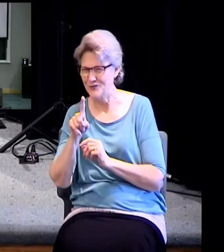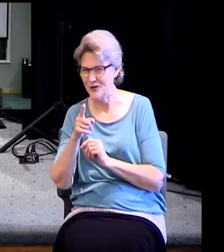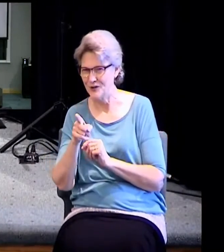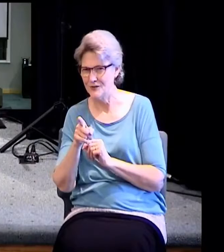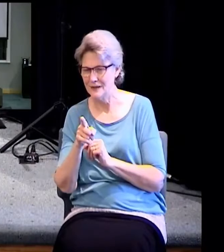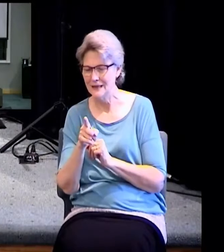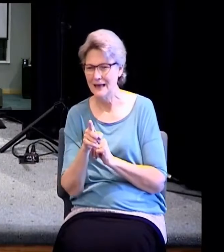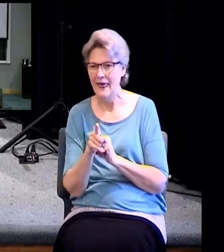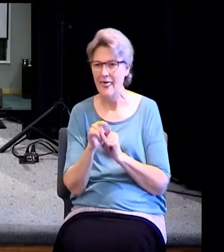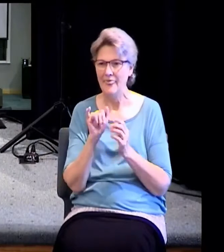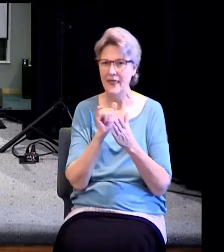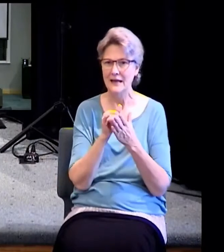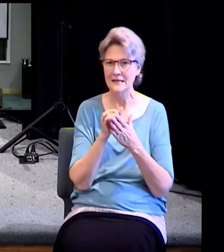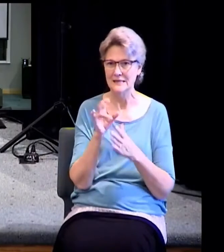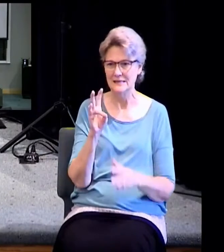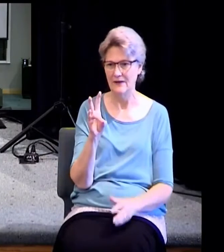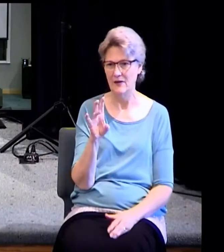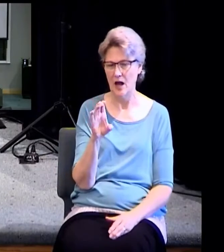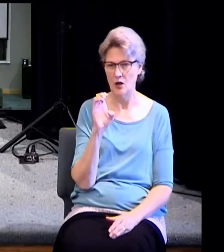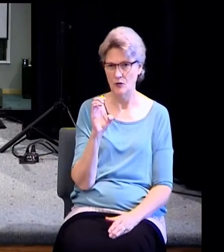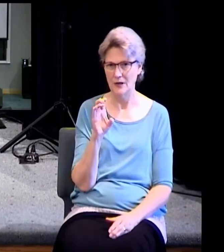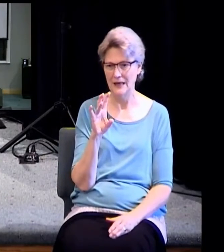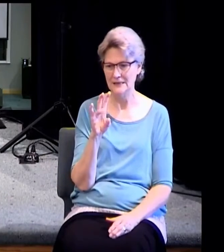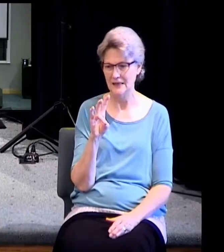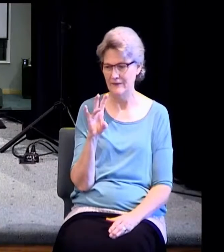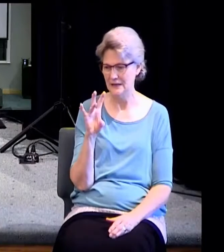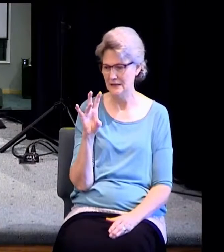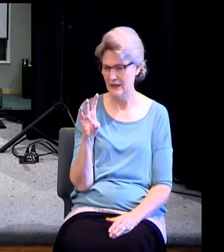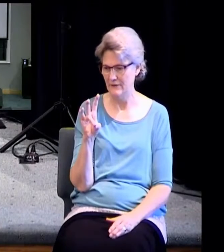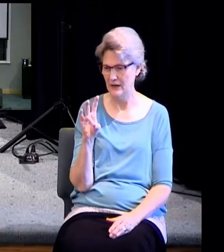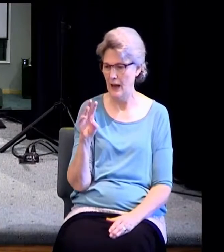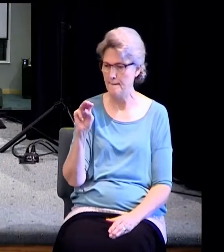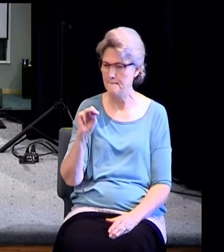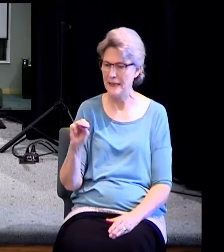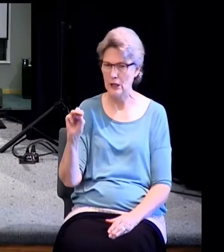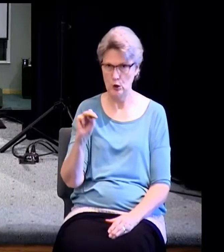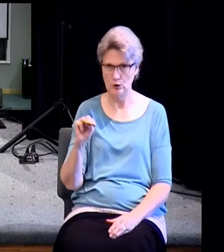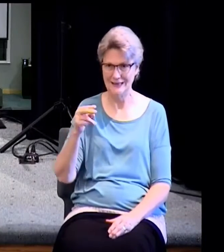is 777 meters high.